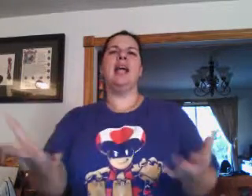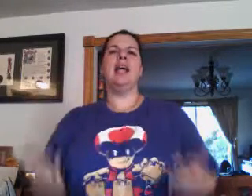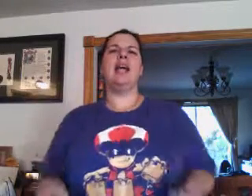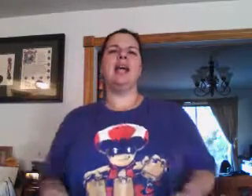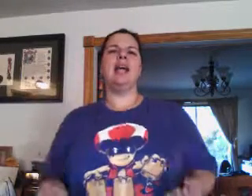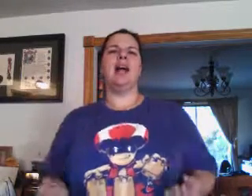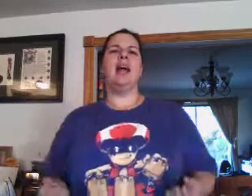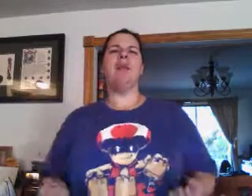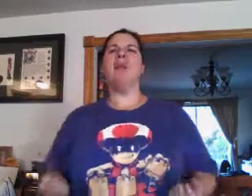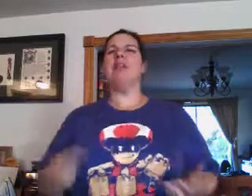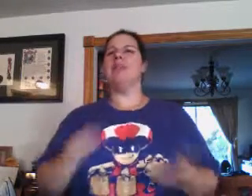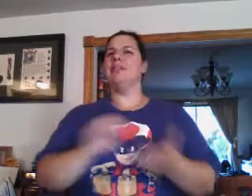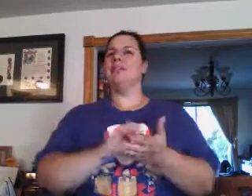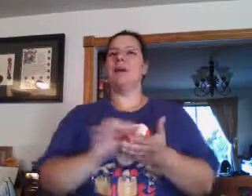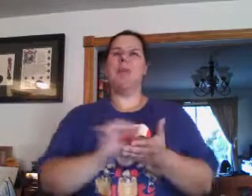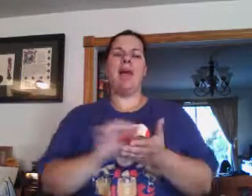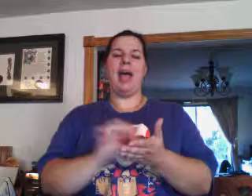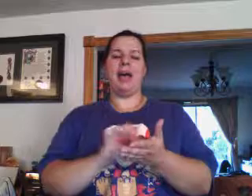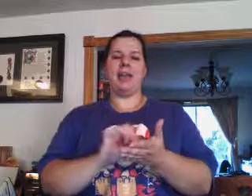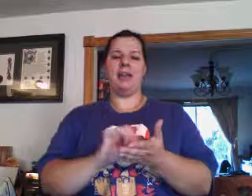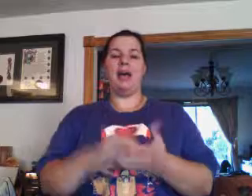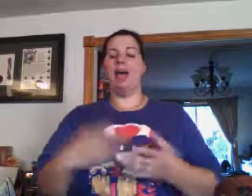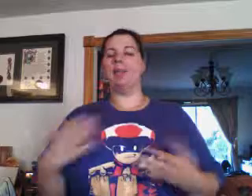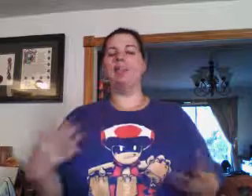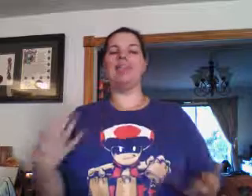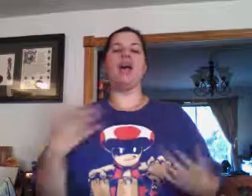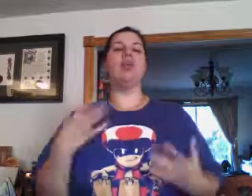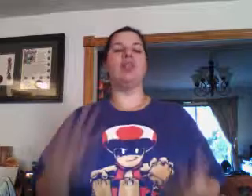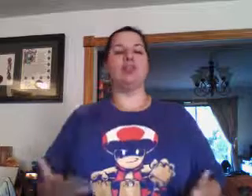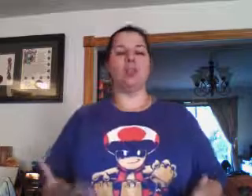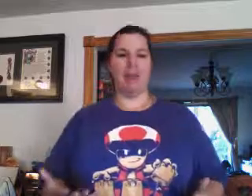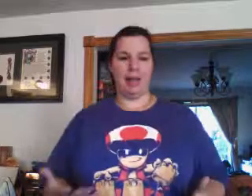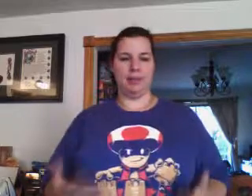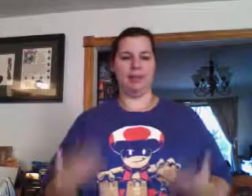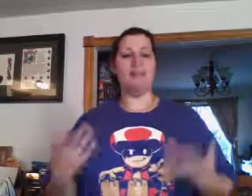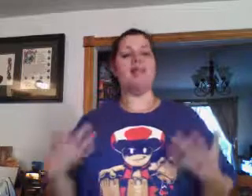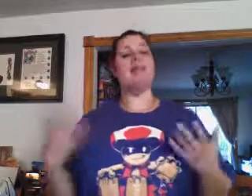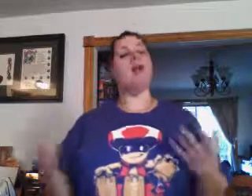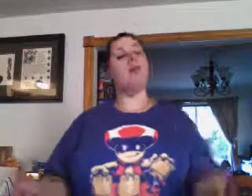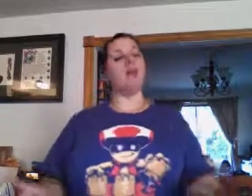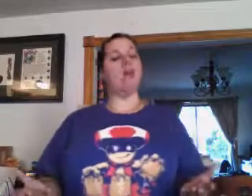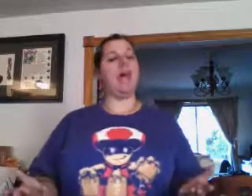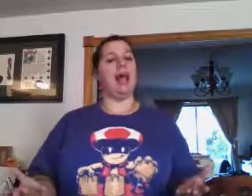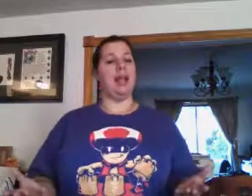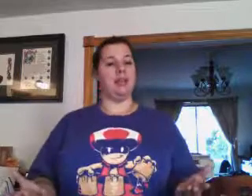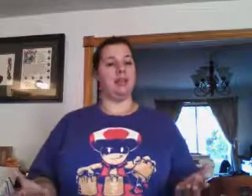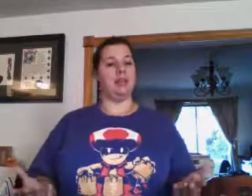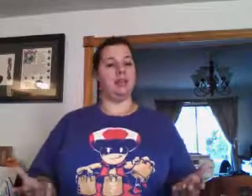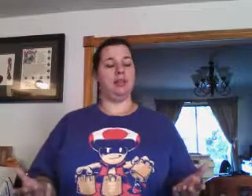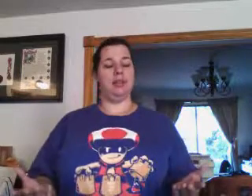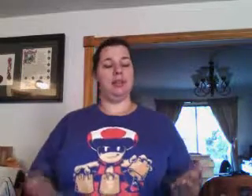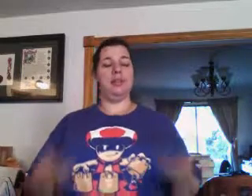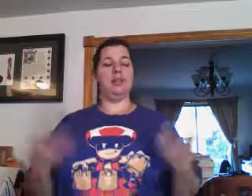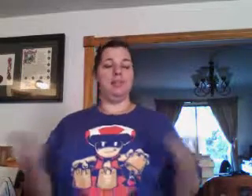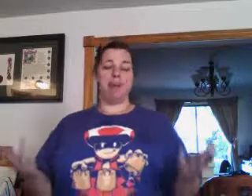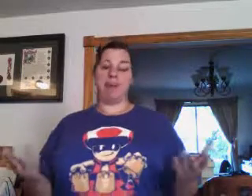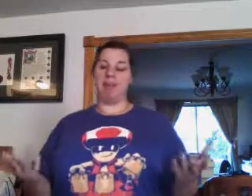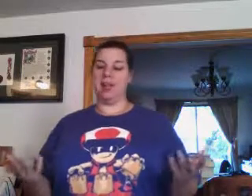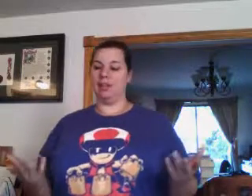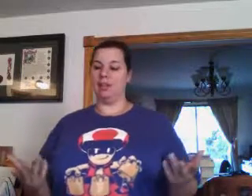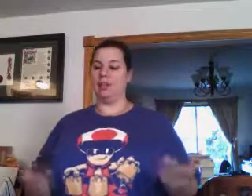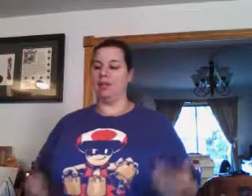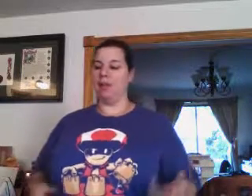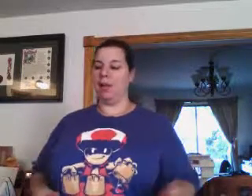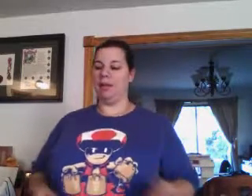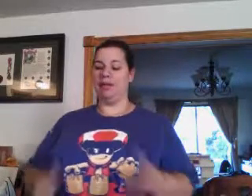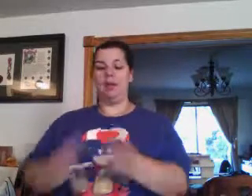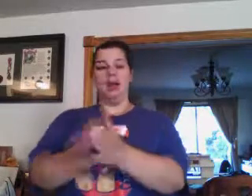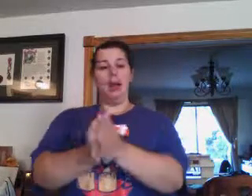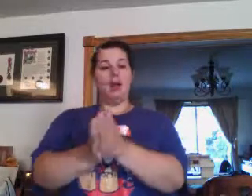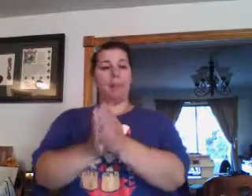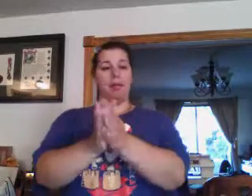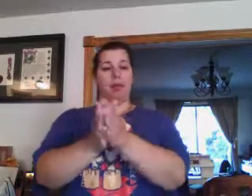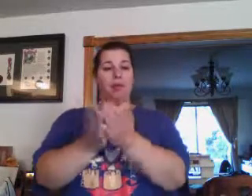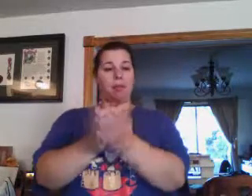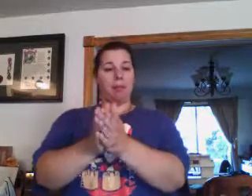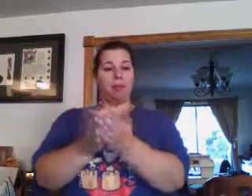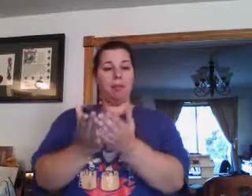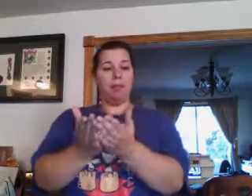hey, I want a pen. I'm not going to say I want to write. I'm going to say I want a pen. So I might be asking for a pen. Book, we remember?